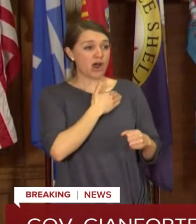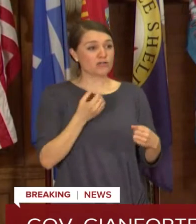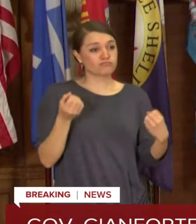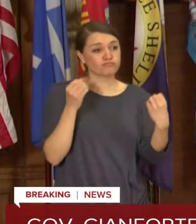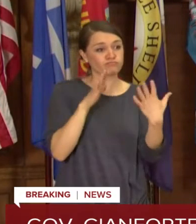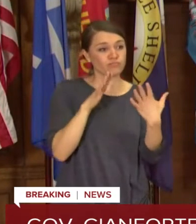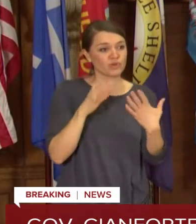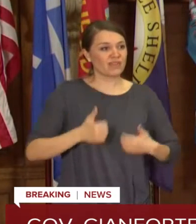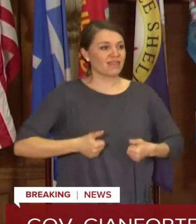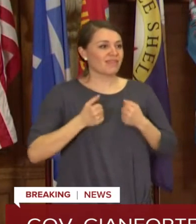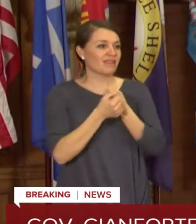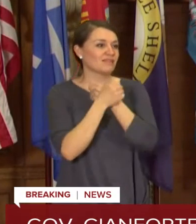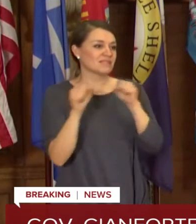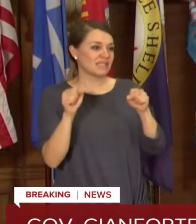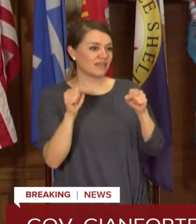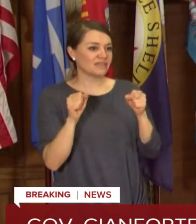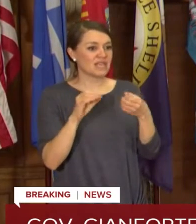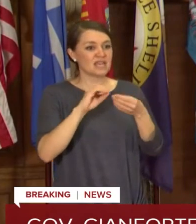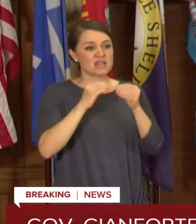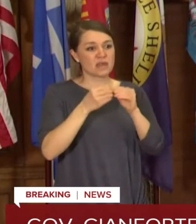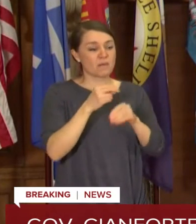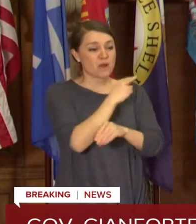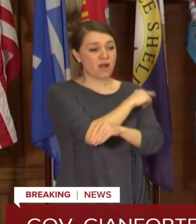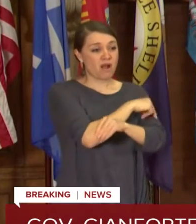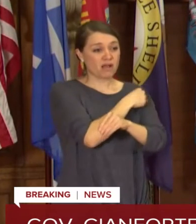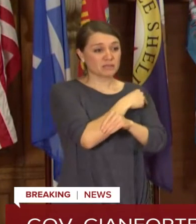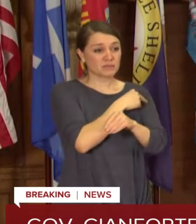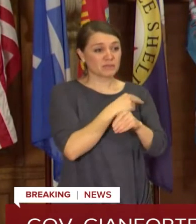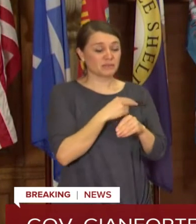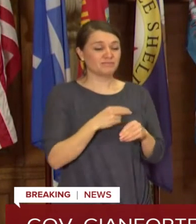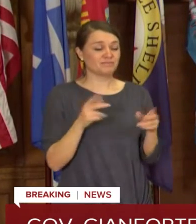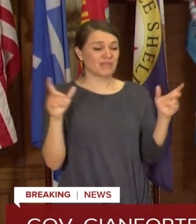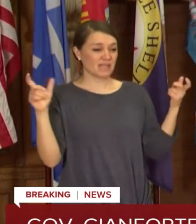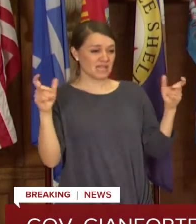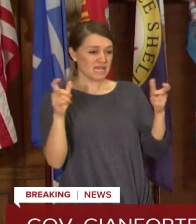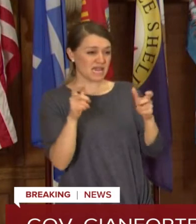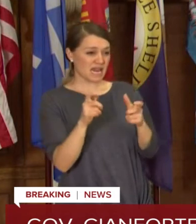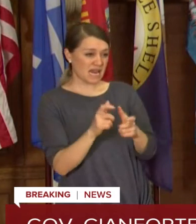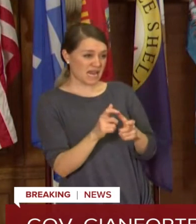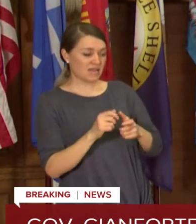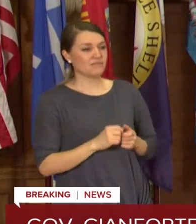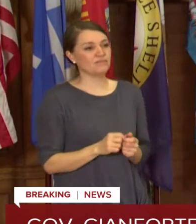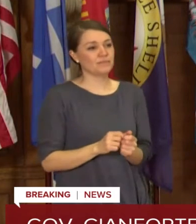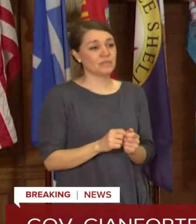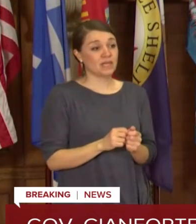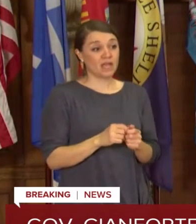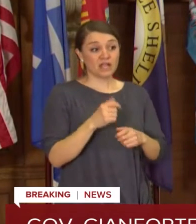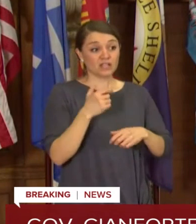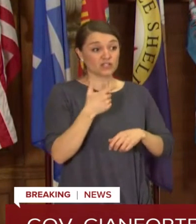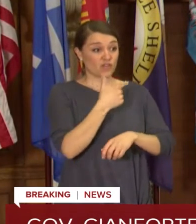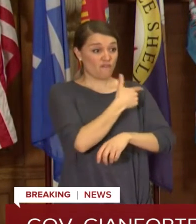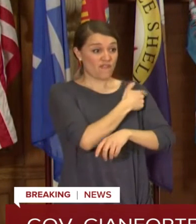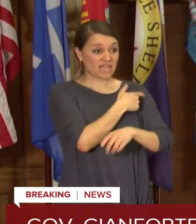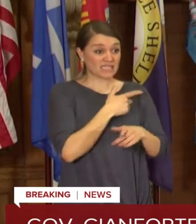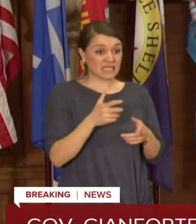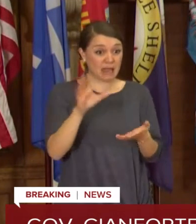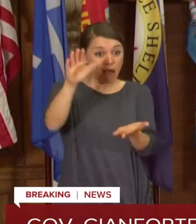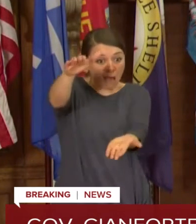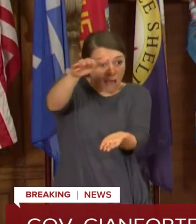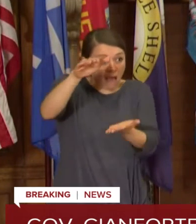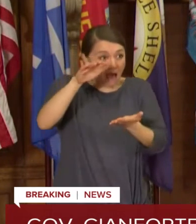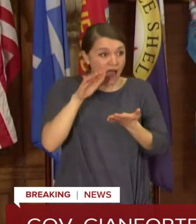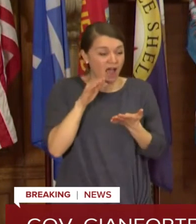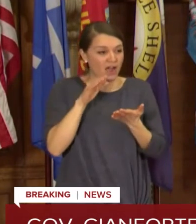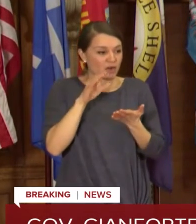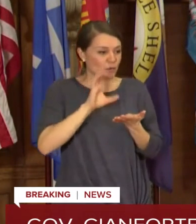minimizing hospitalizations. Data bear this out. As quickly as vaccine is arriving in the state, we're getting